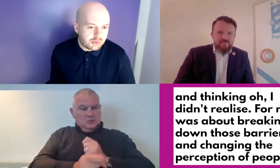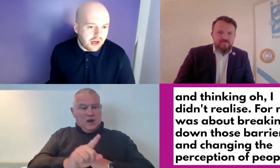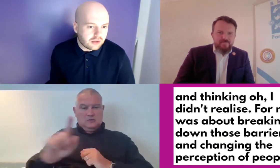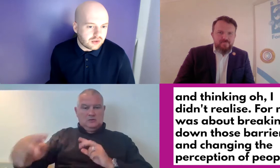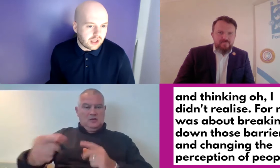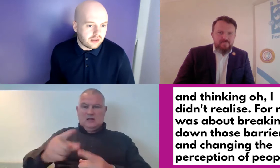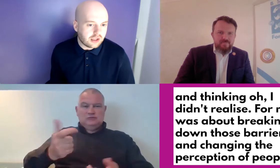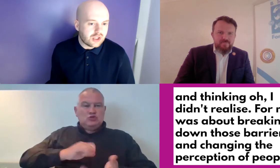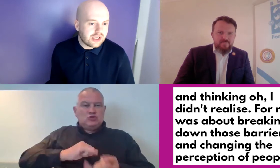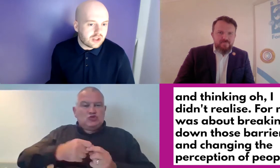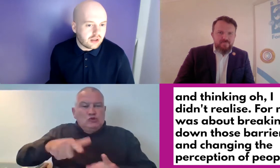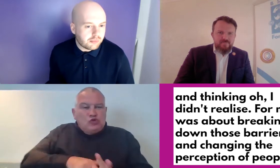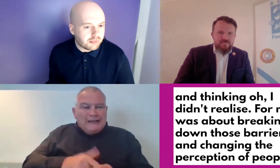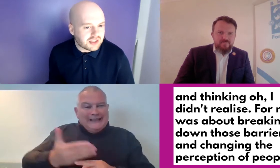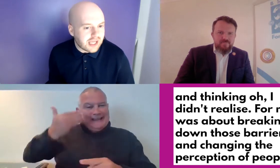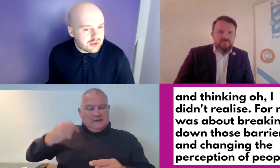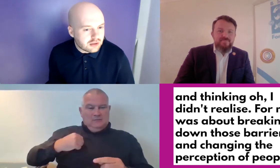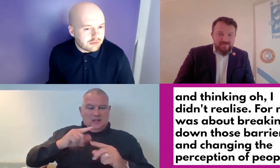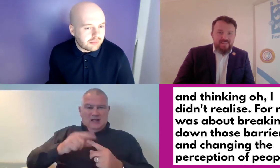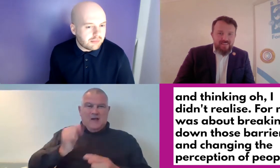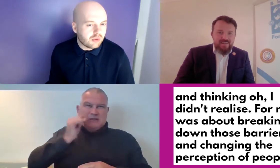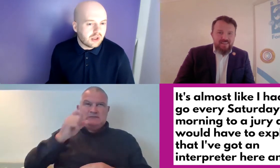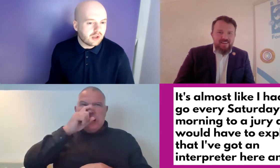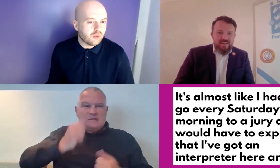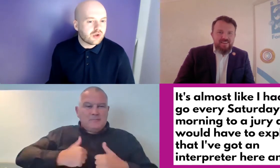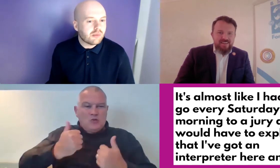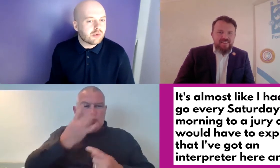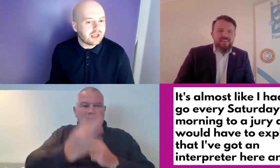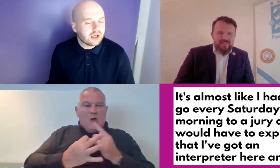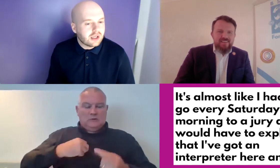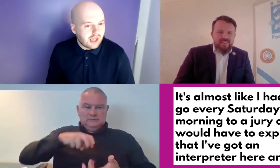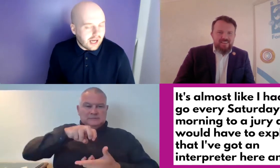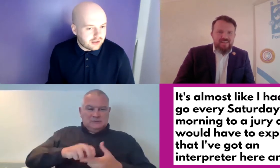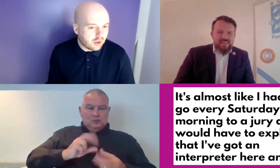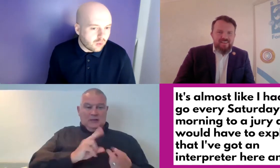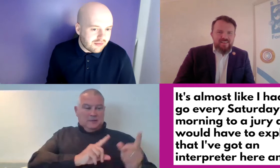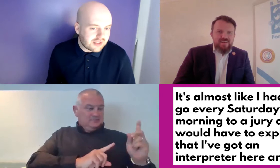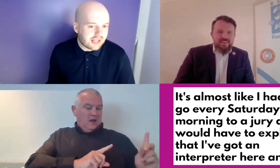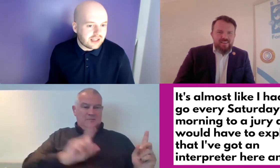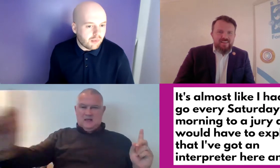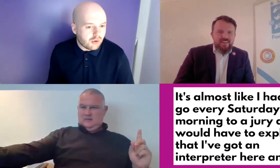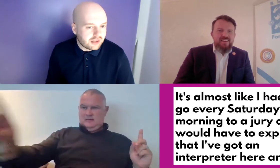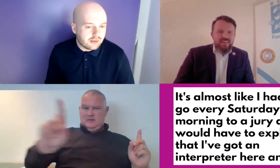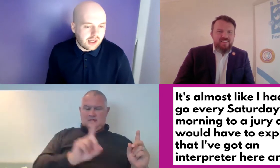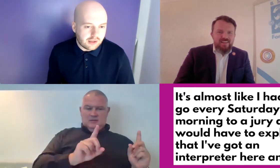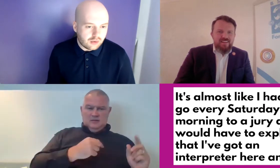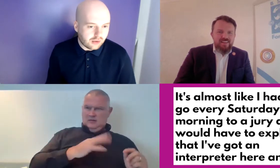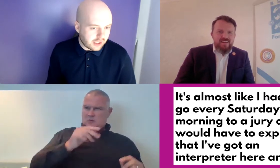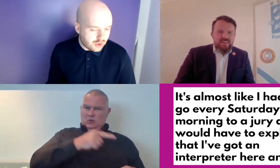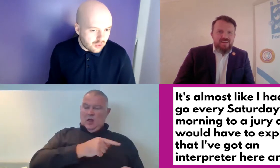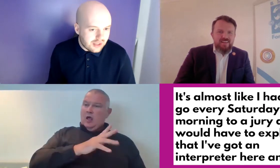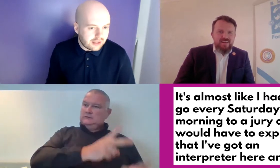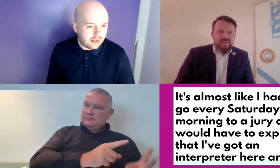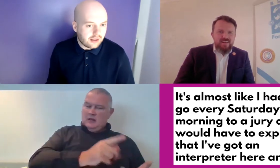those barriers and changing the perception of people. You know, it's almost like I had to go every Saturday morning to like